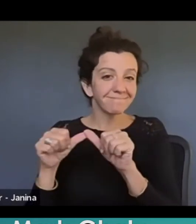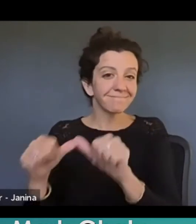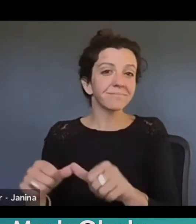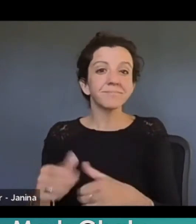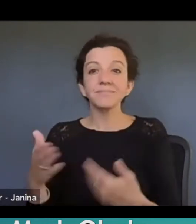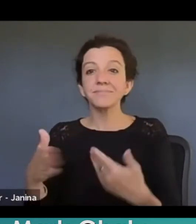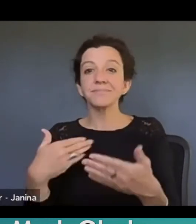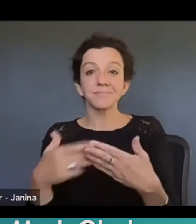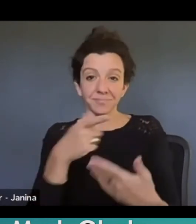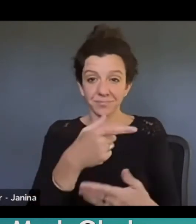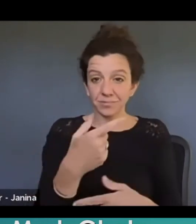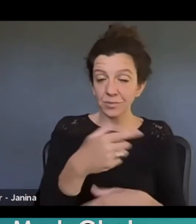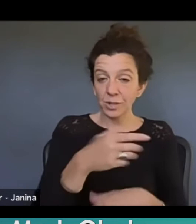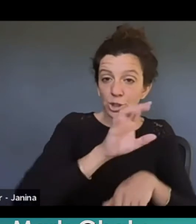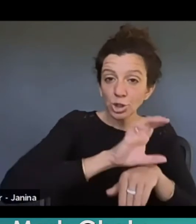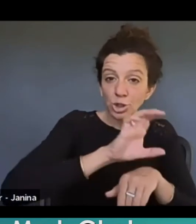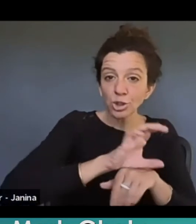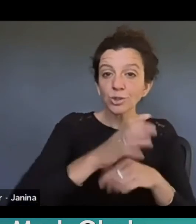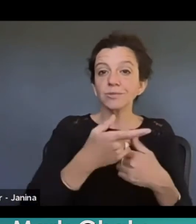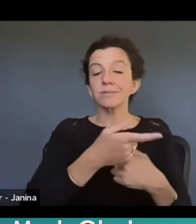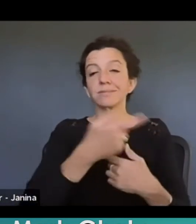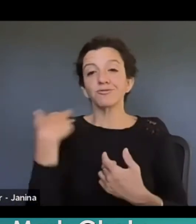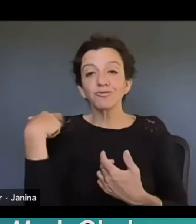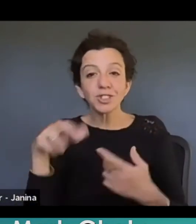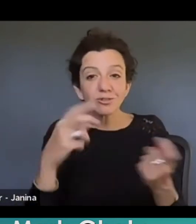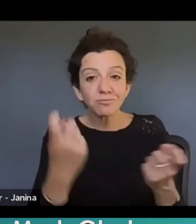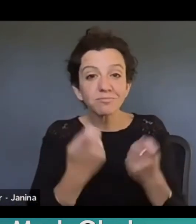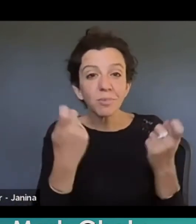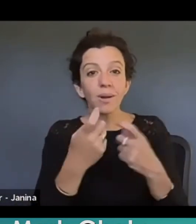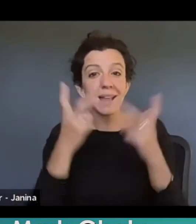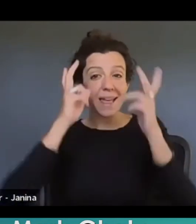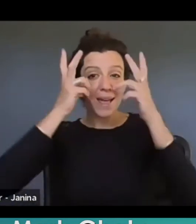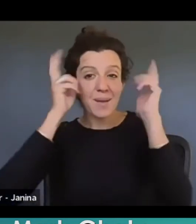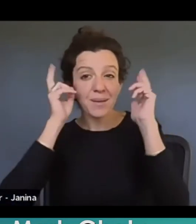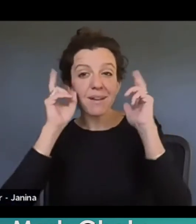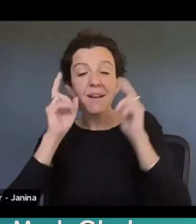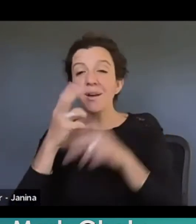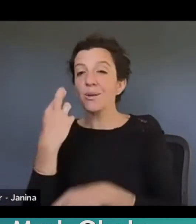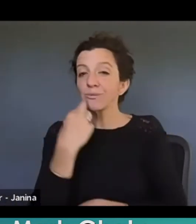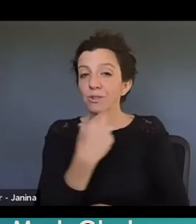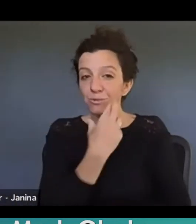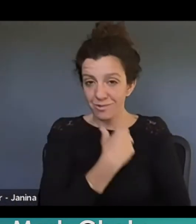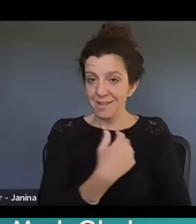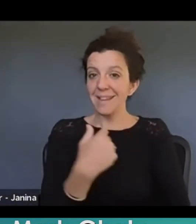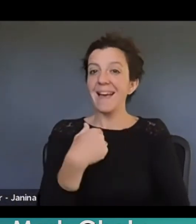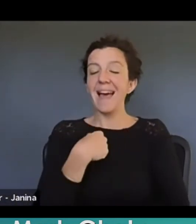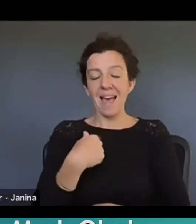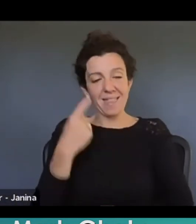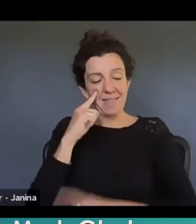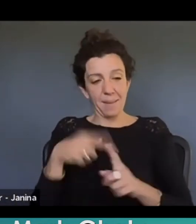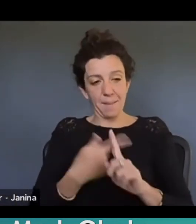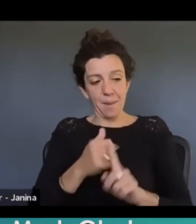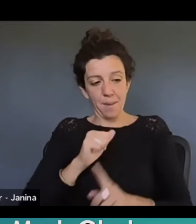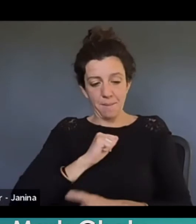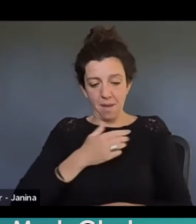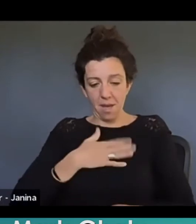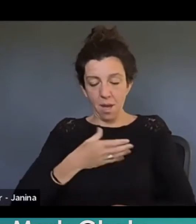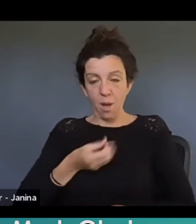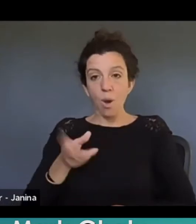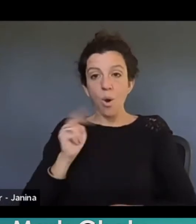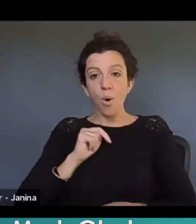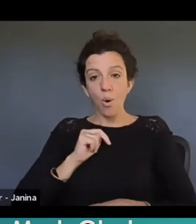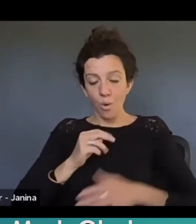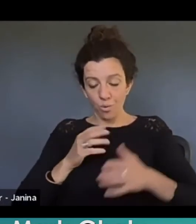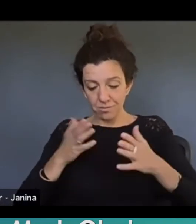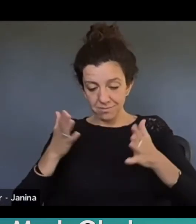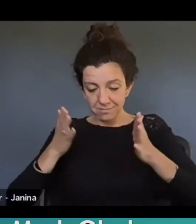religious ceremonies or barber shops or restaurants. I like to think about our own activities as a sector, that there